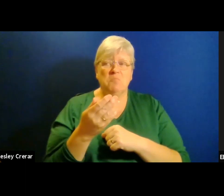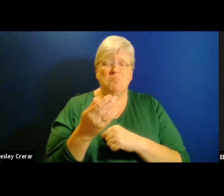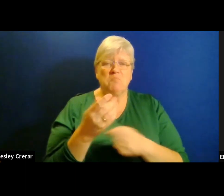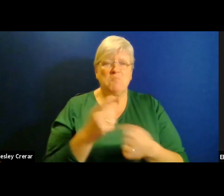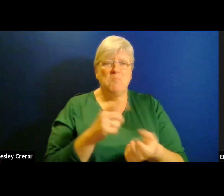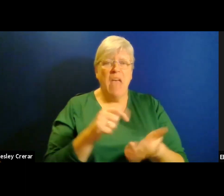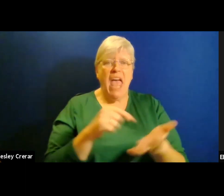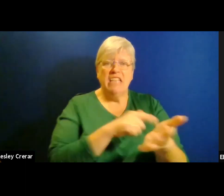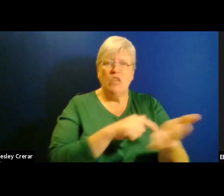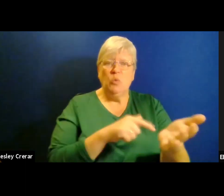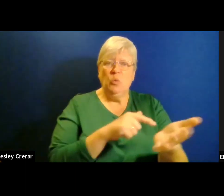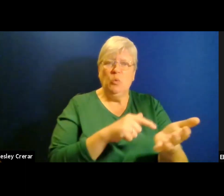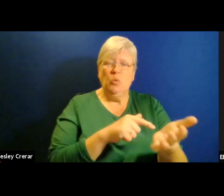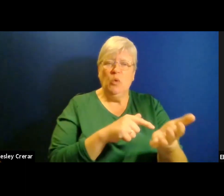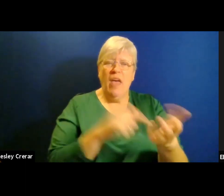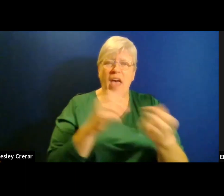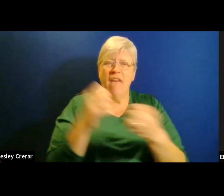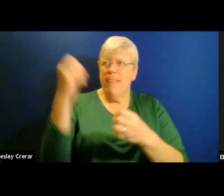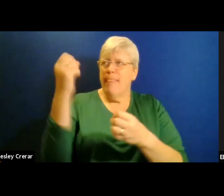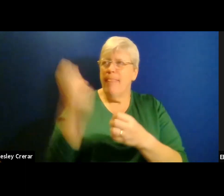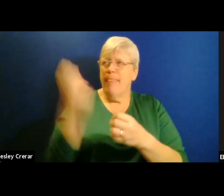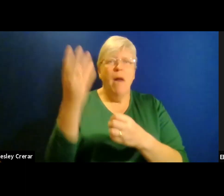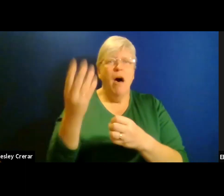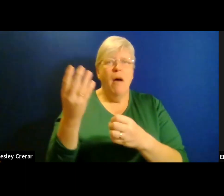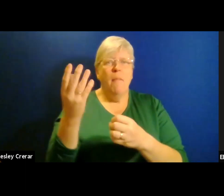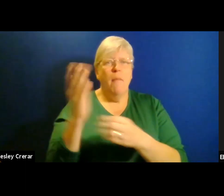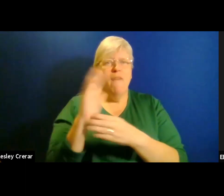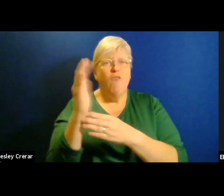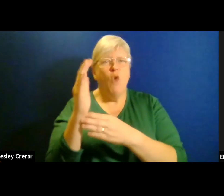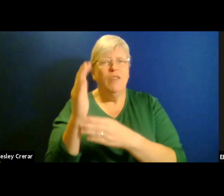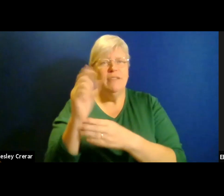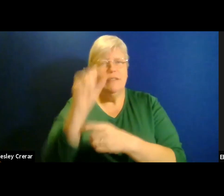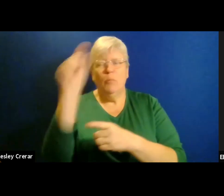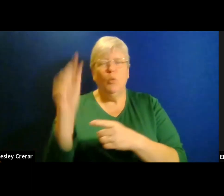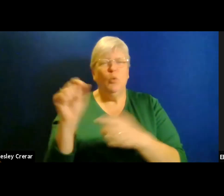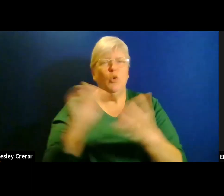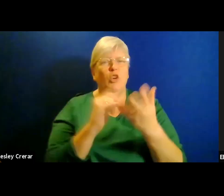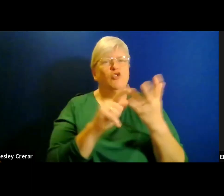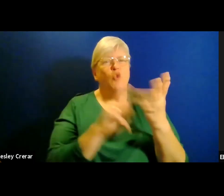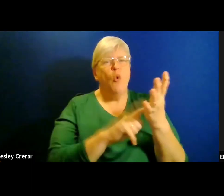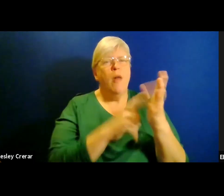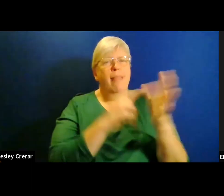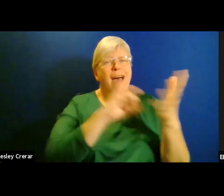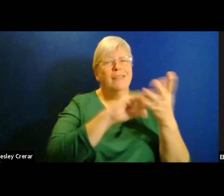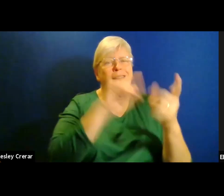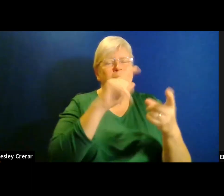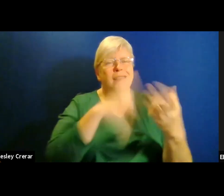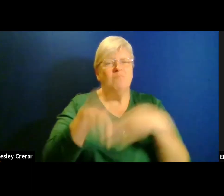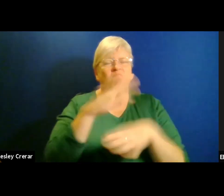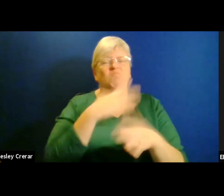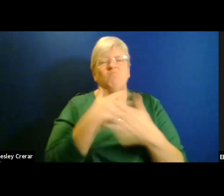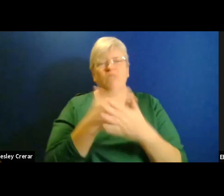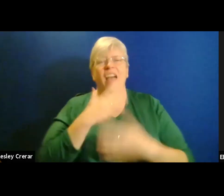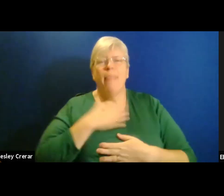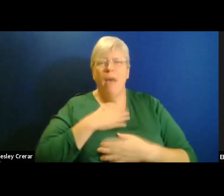containing a forest, the moon, and the single word solas. It's the light I love, she